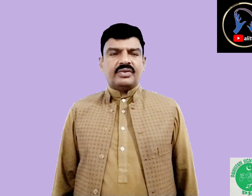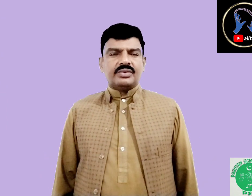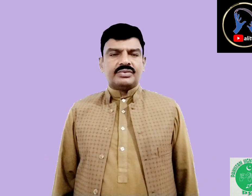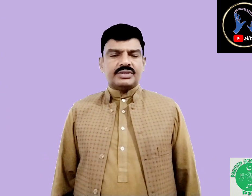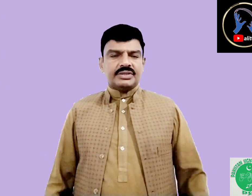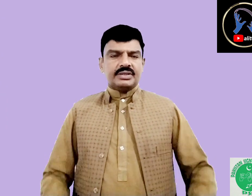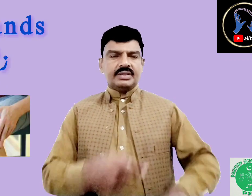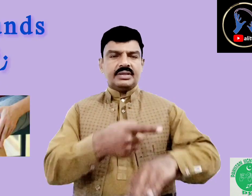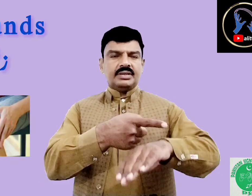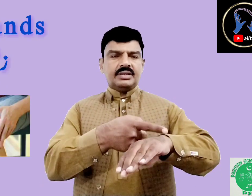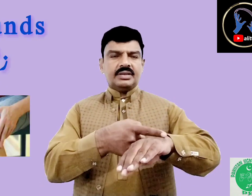wounds,